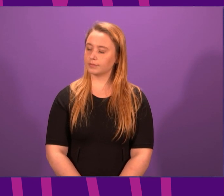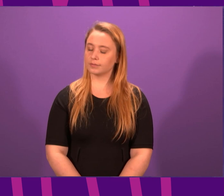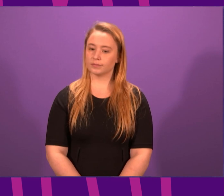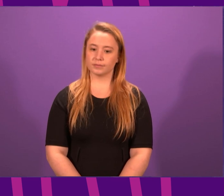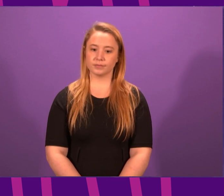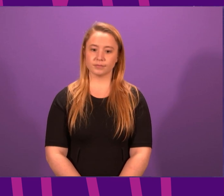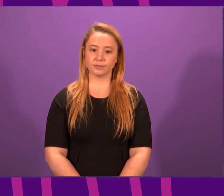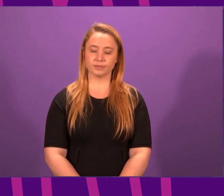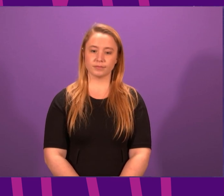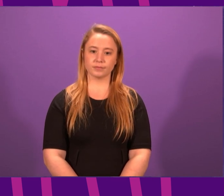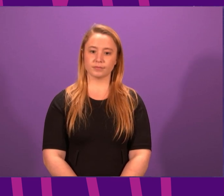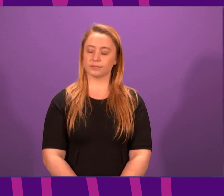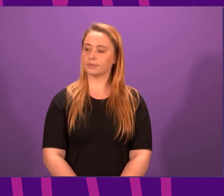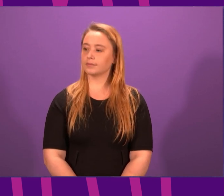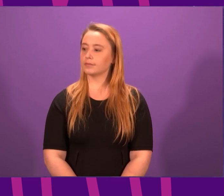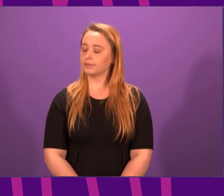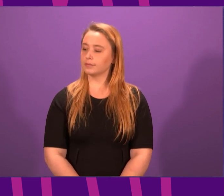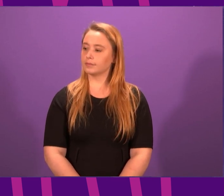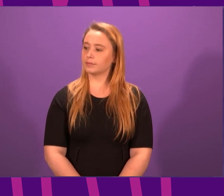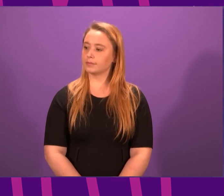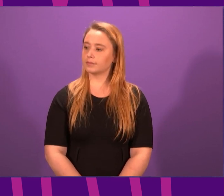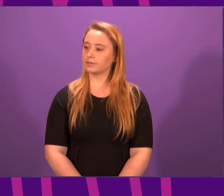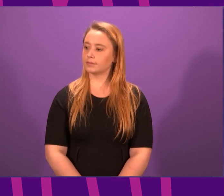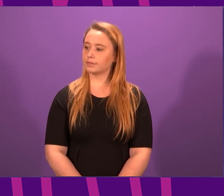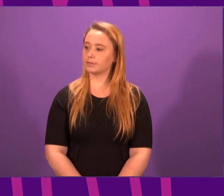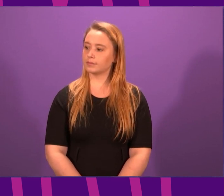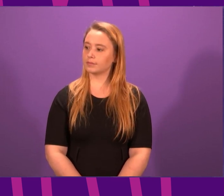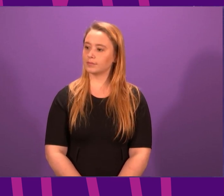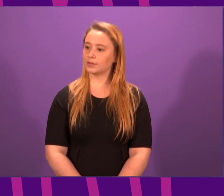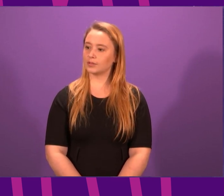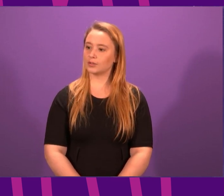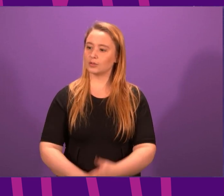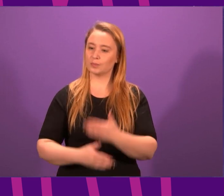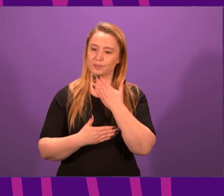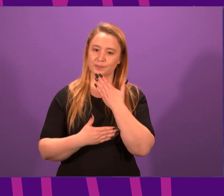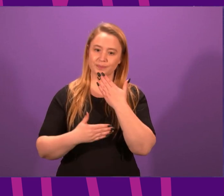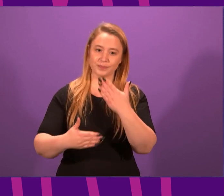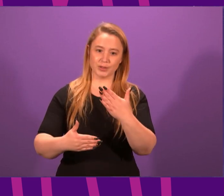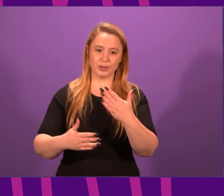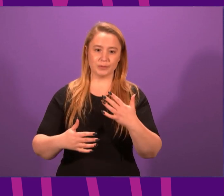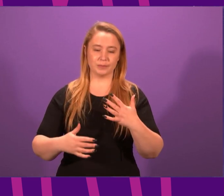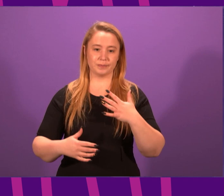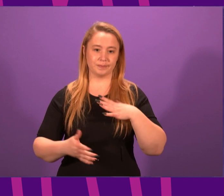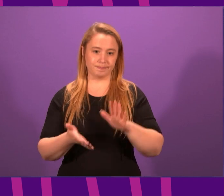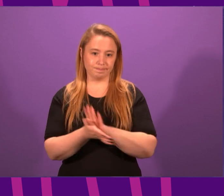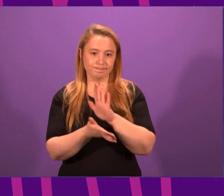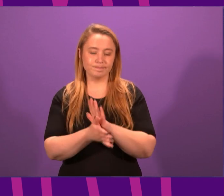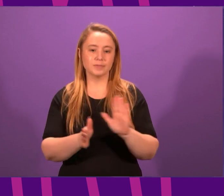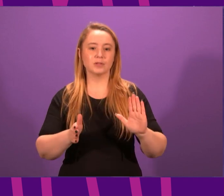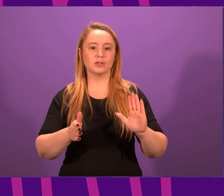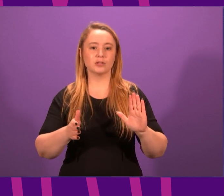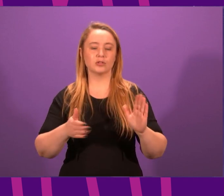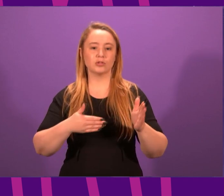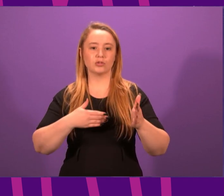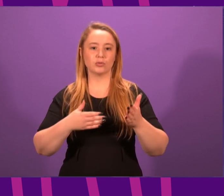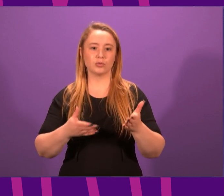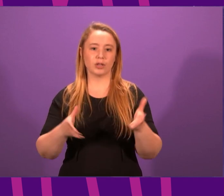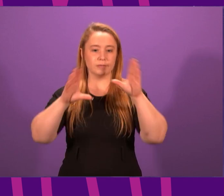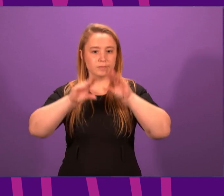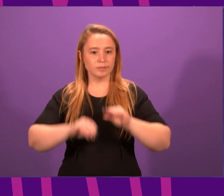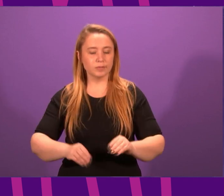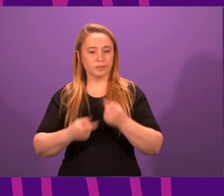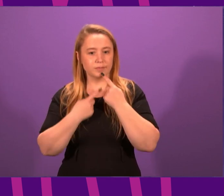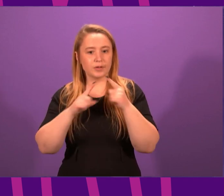Presiding Officer, and I welcome the chance to close for the Greens in this debate. Like everybody else here,